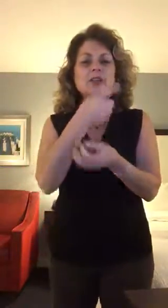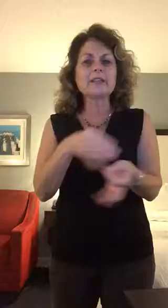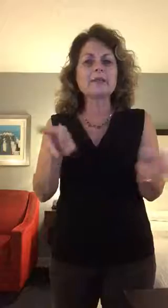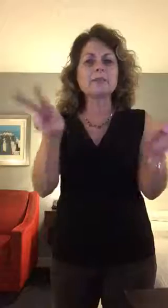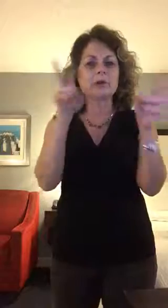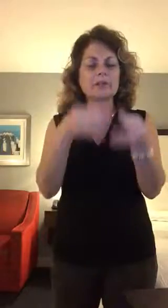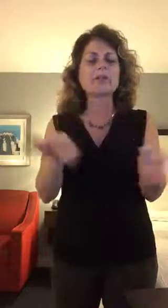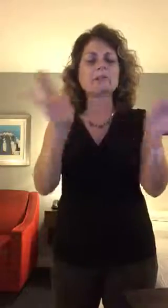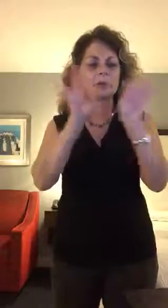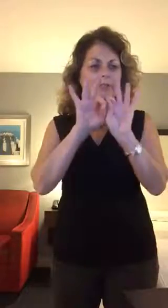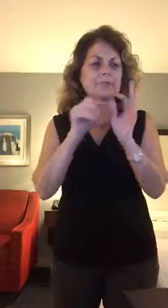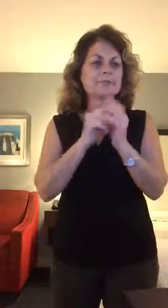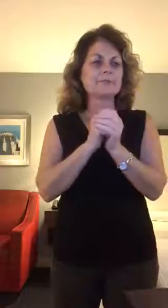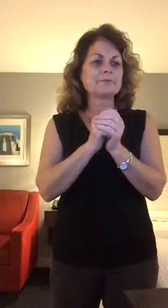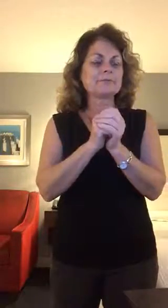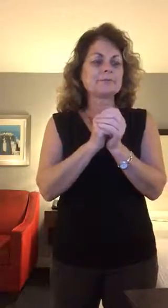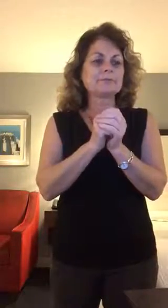really important.